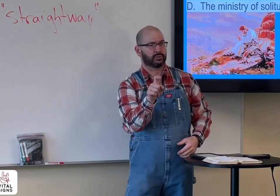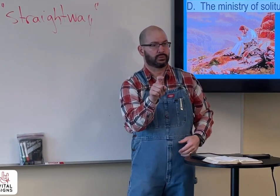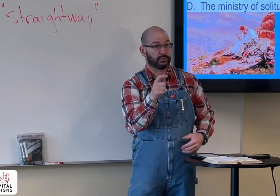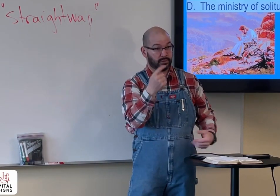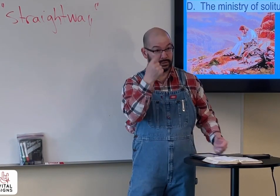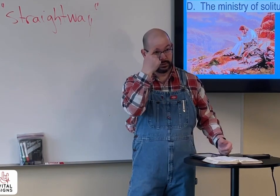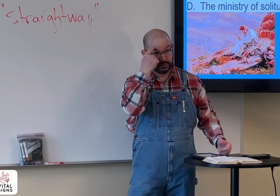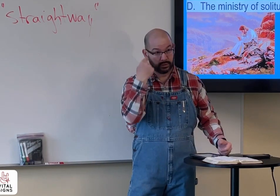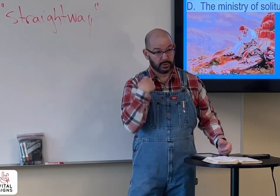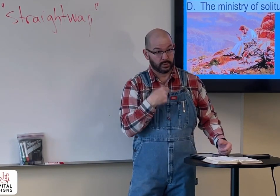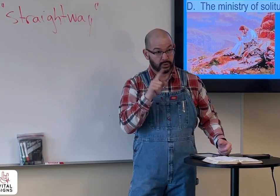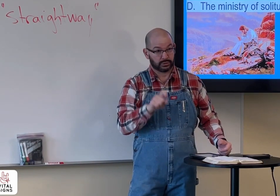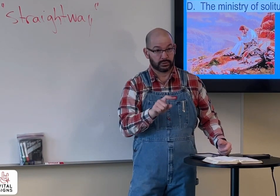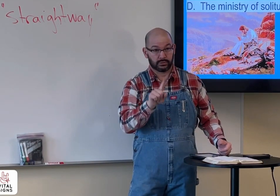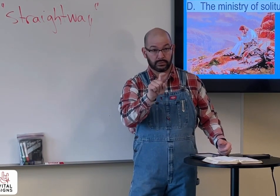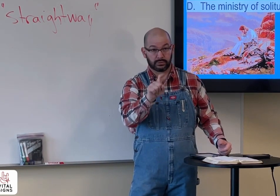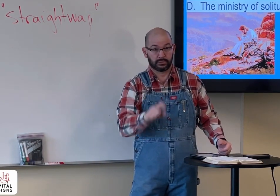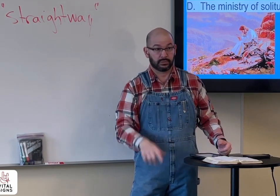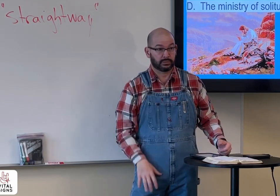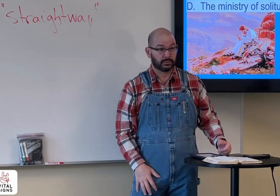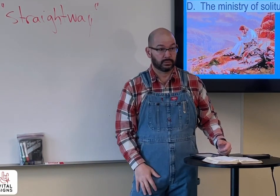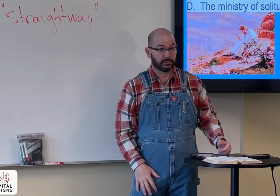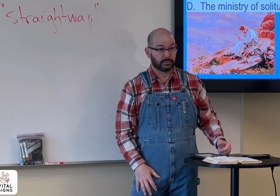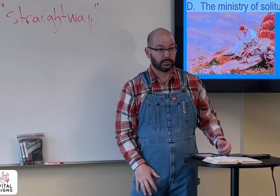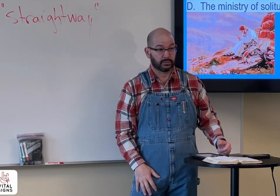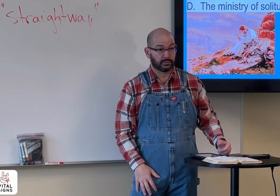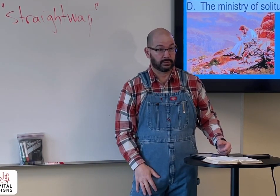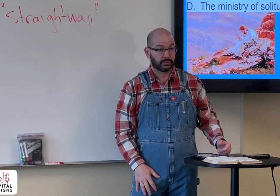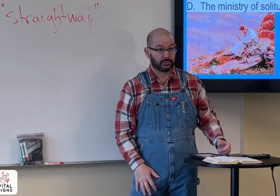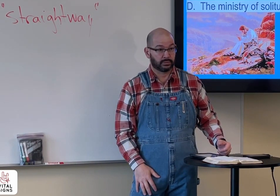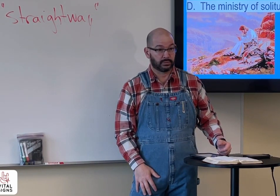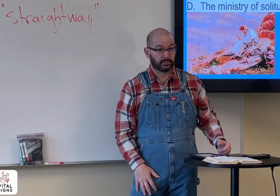Here's a question for you. Do we need to do that?